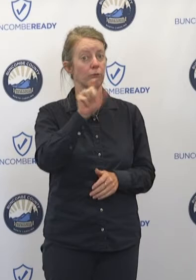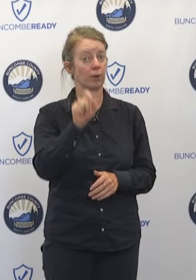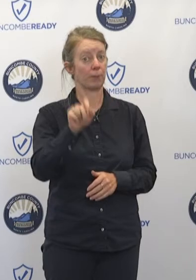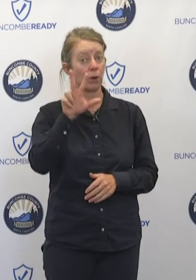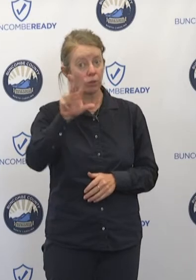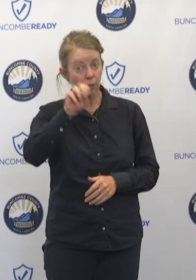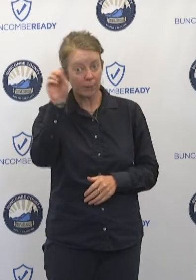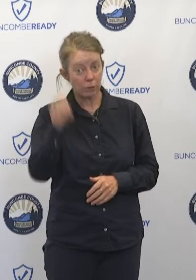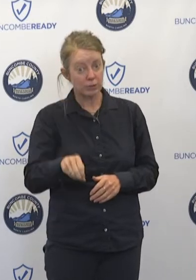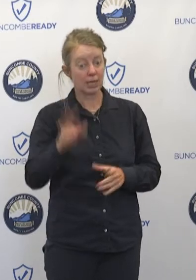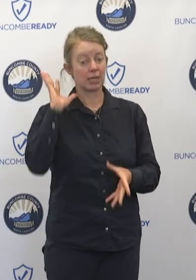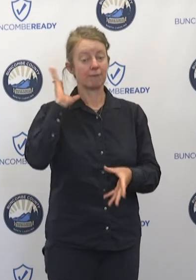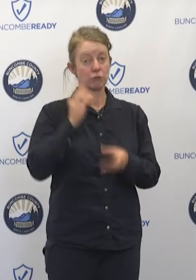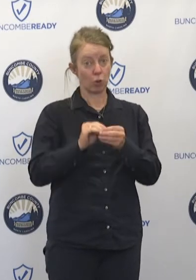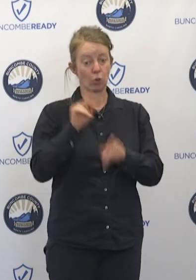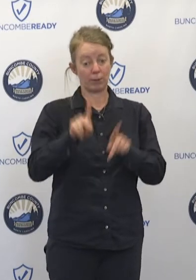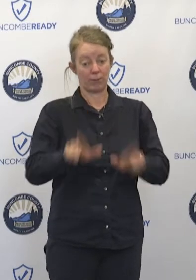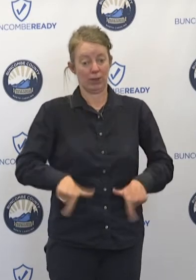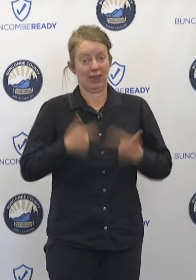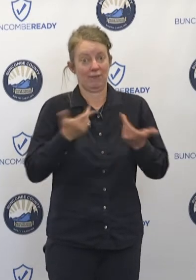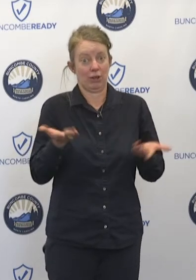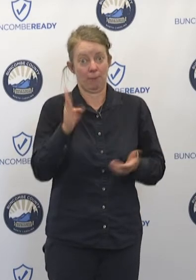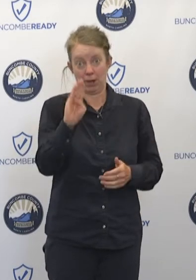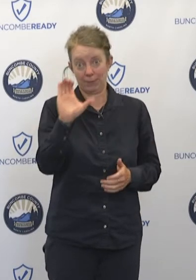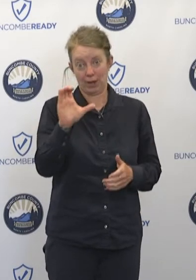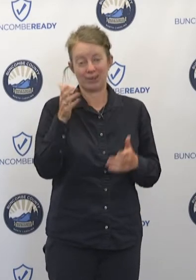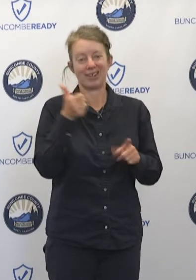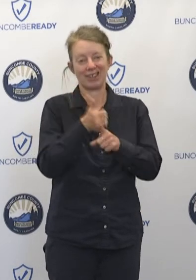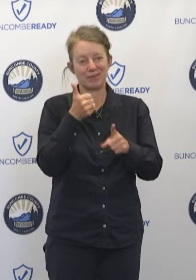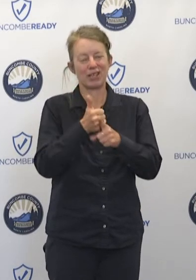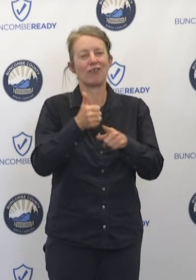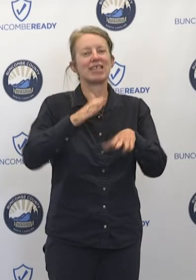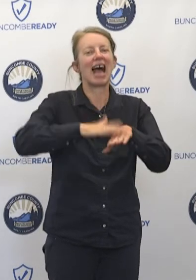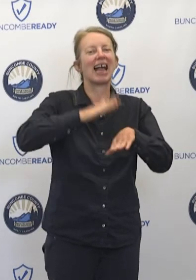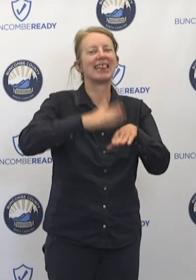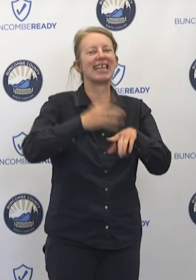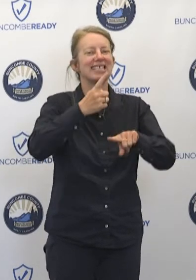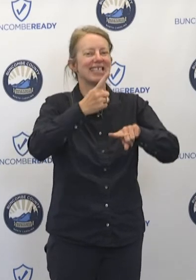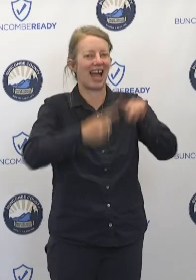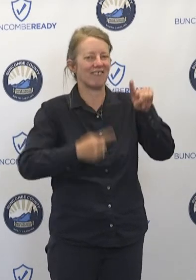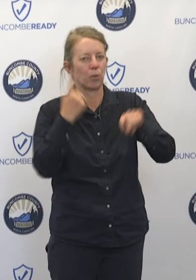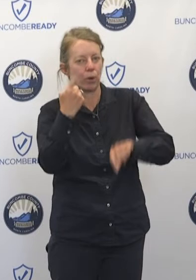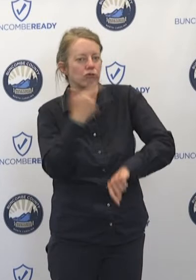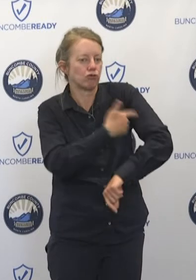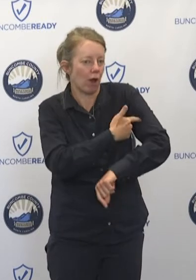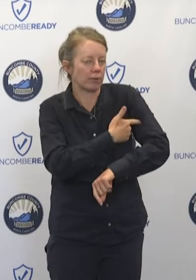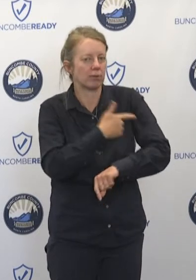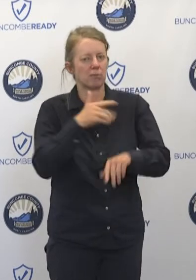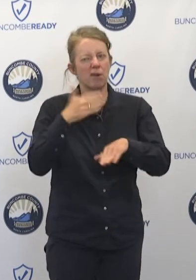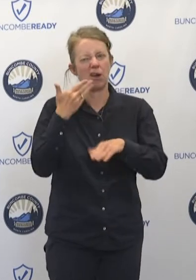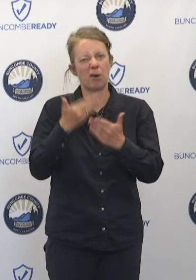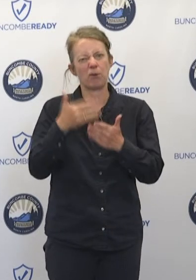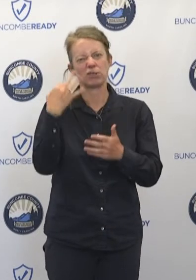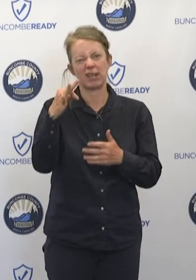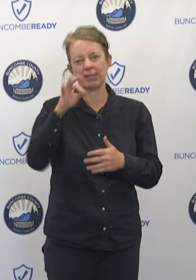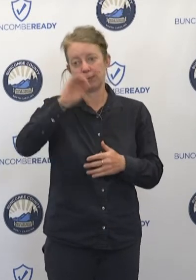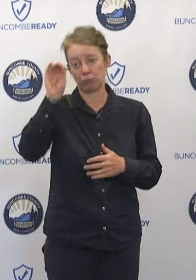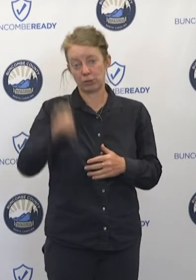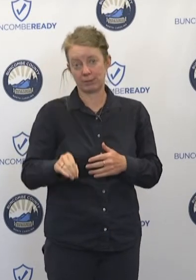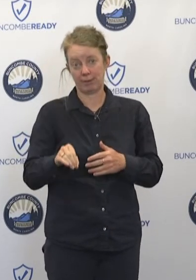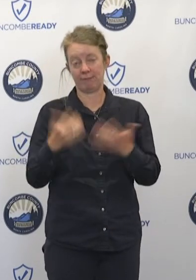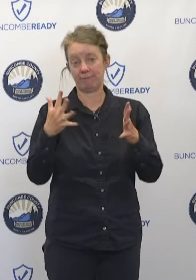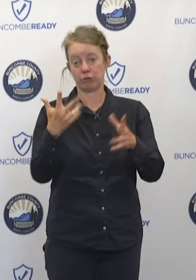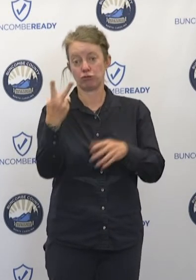33.3% of the total Buncombe County population has been at least partially vaccinated, and almost 19% of the